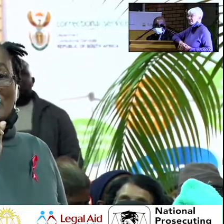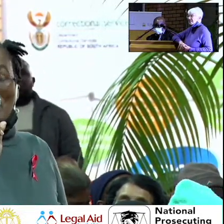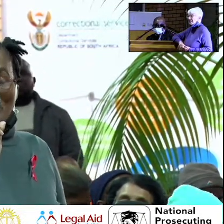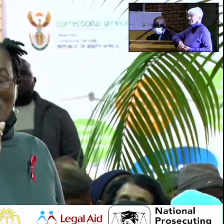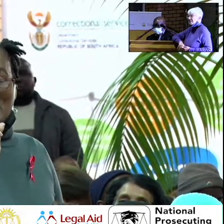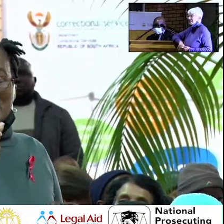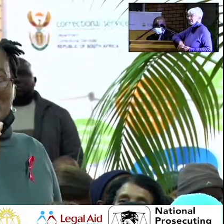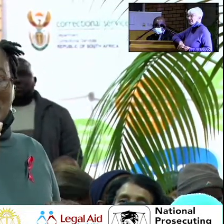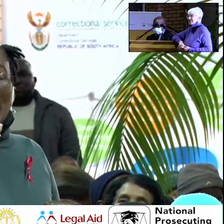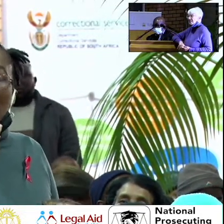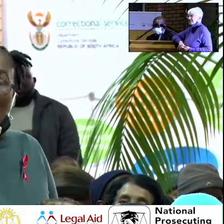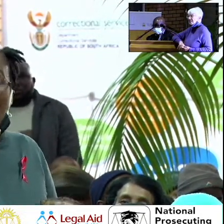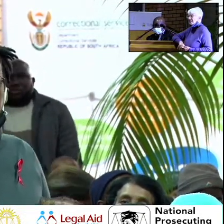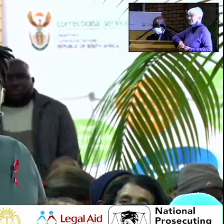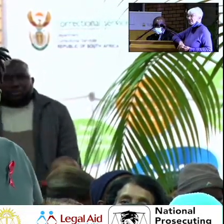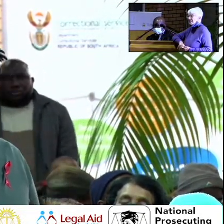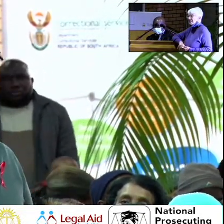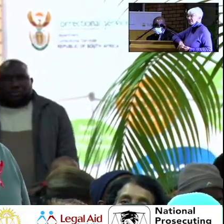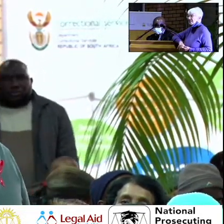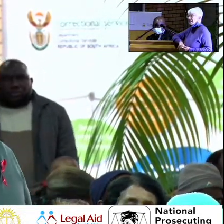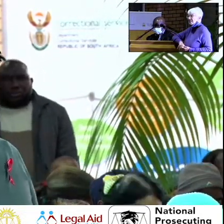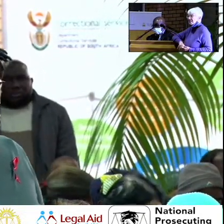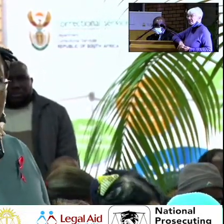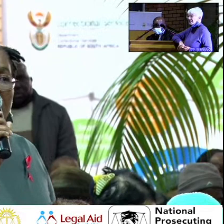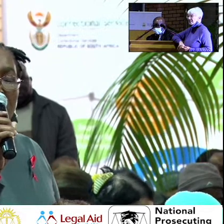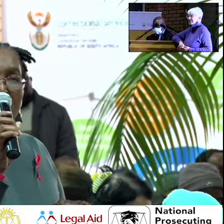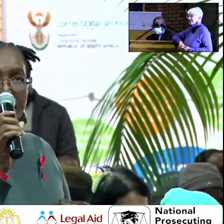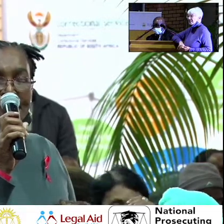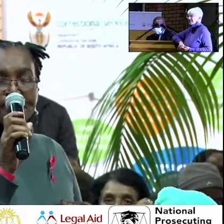I actually did